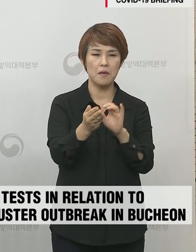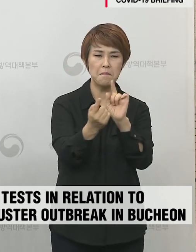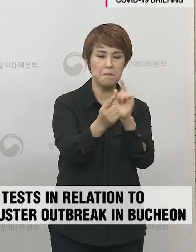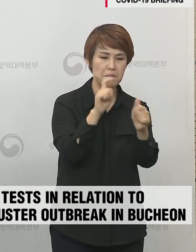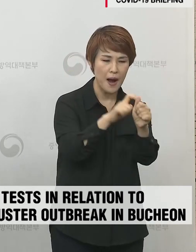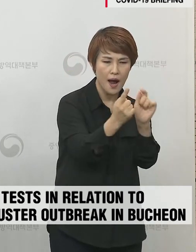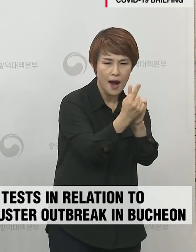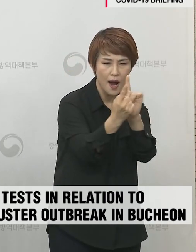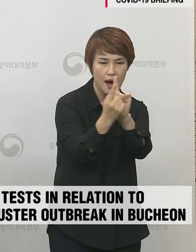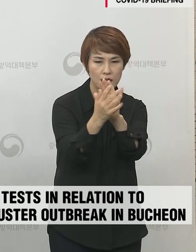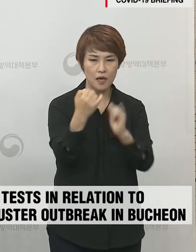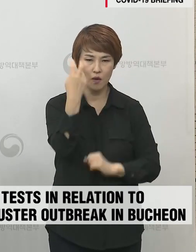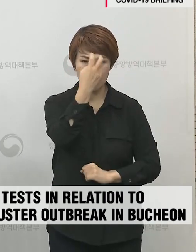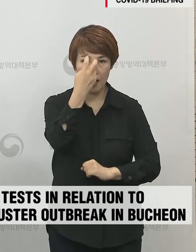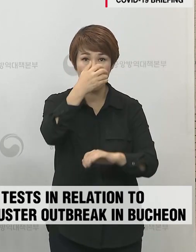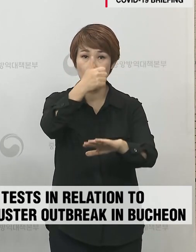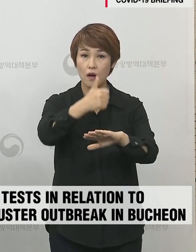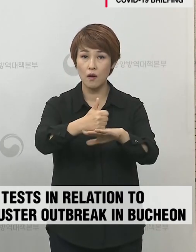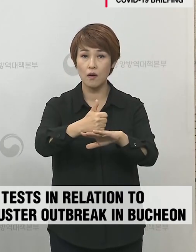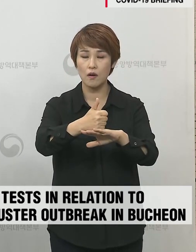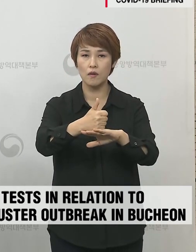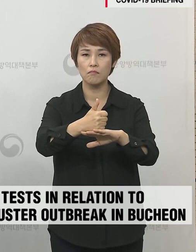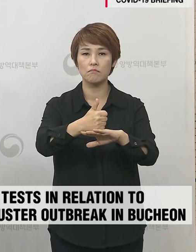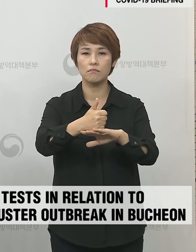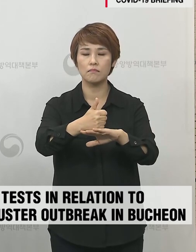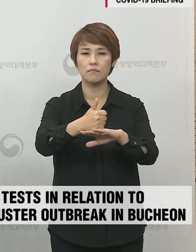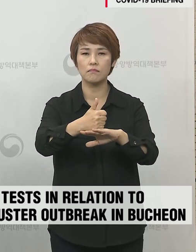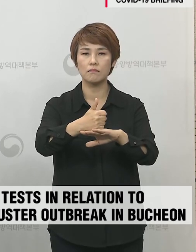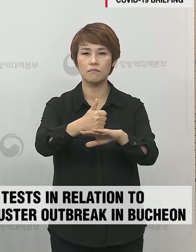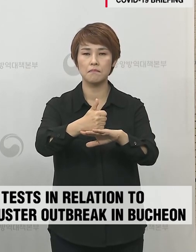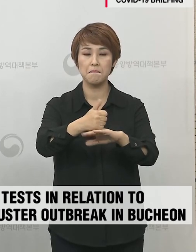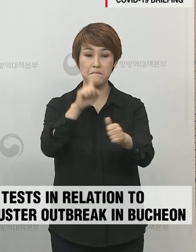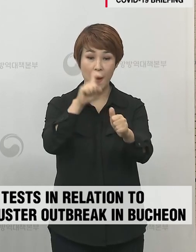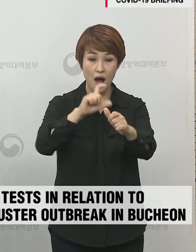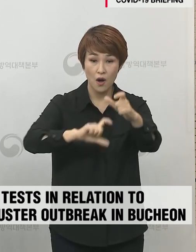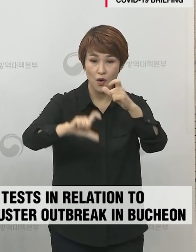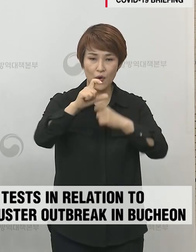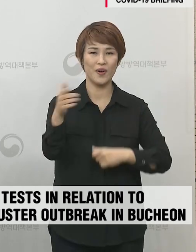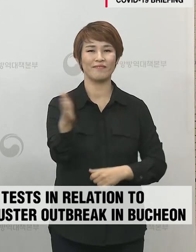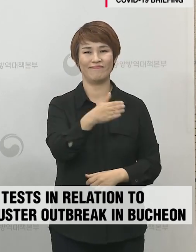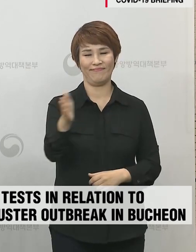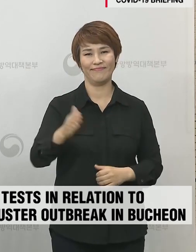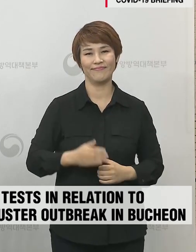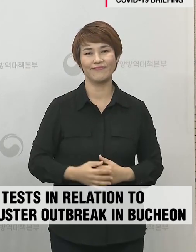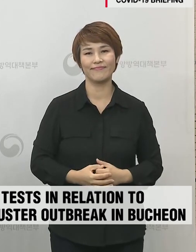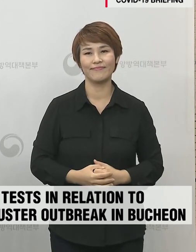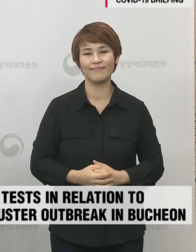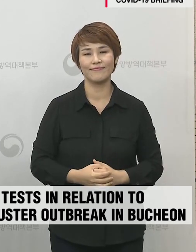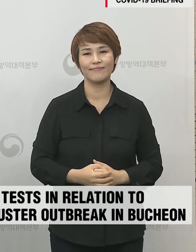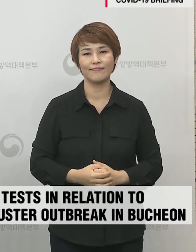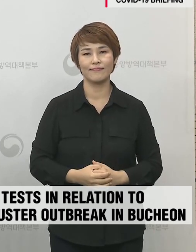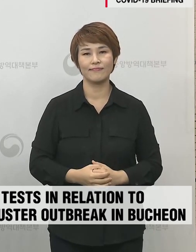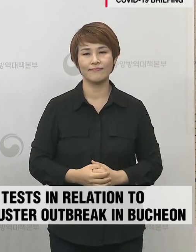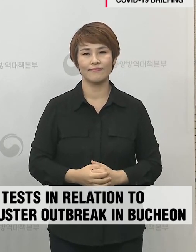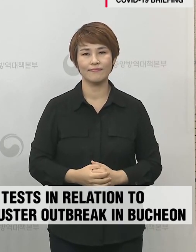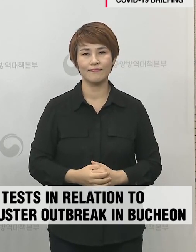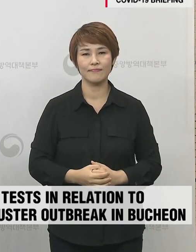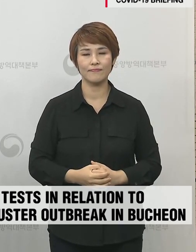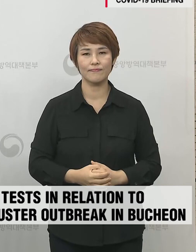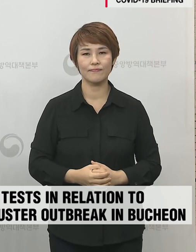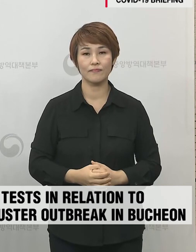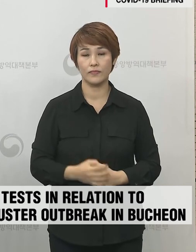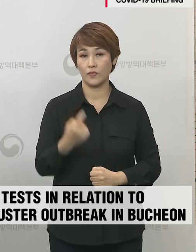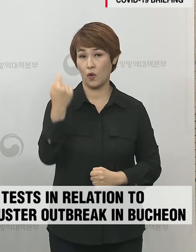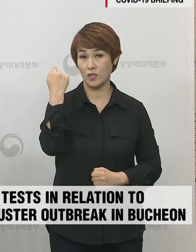the 21st of this month, and we conducted the epidemiological investigations, and so far we do not have any